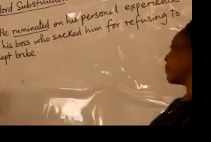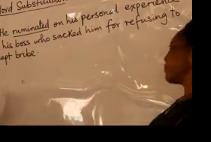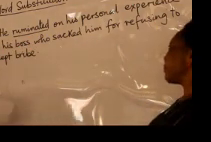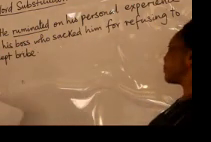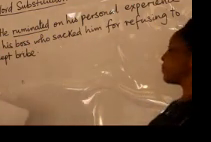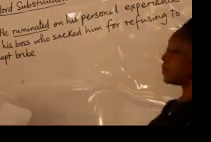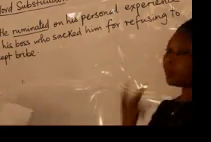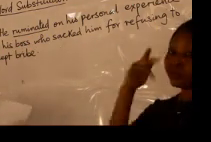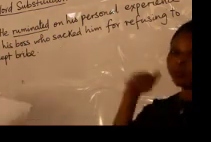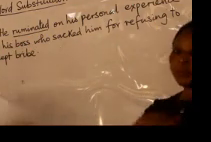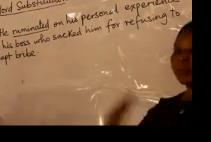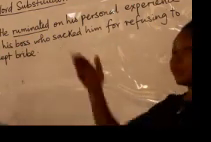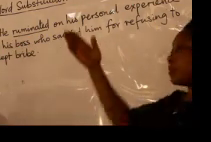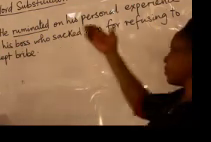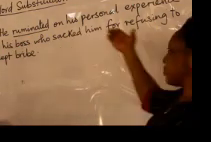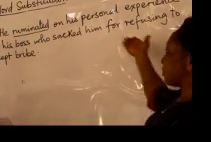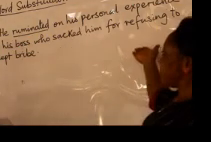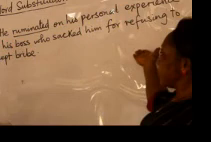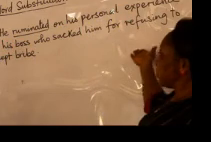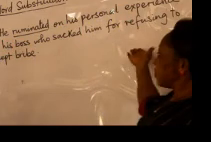Look at this.